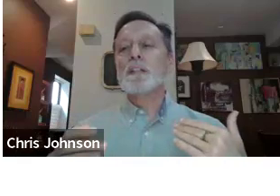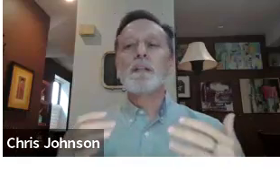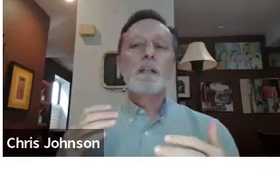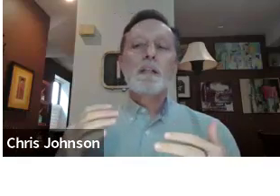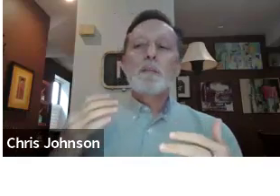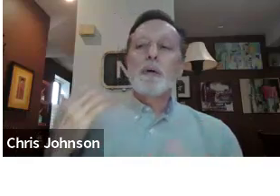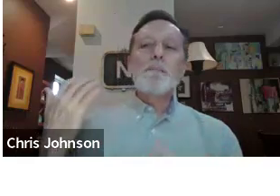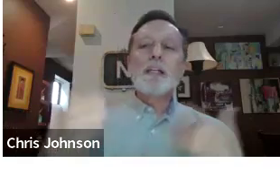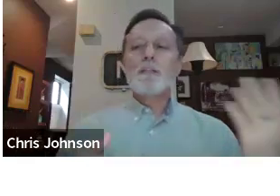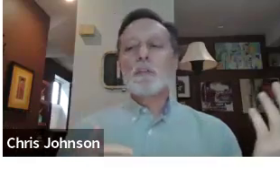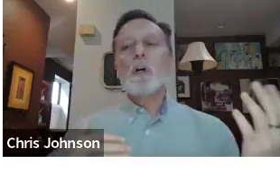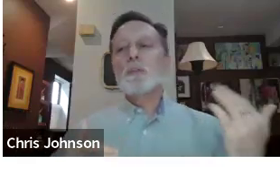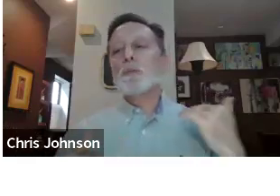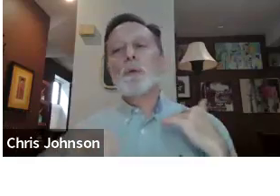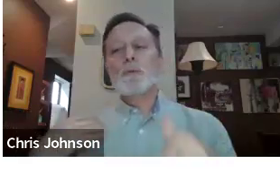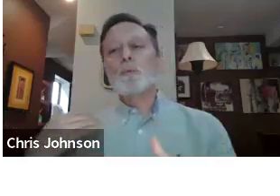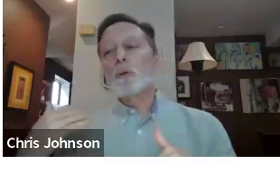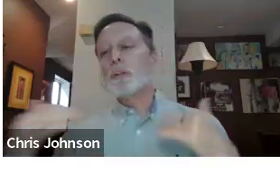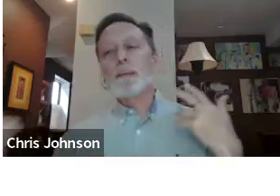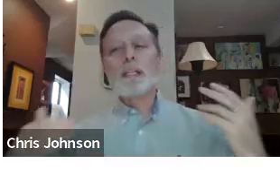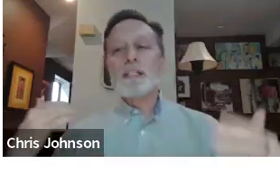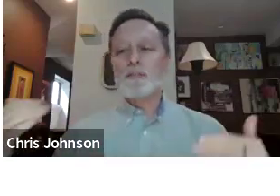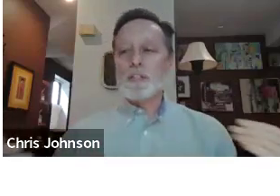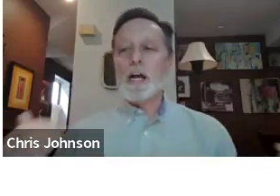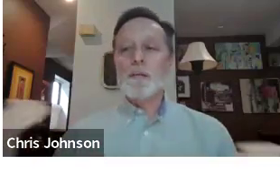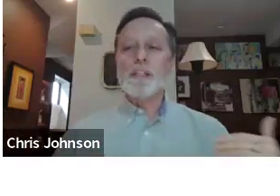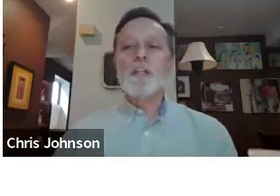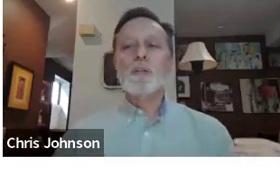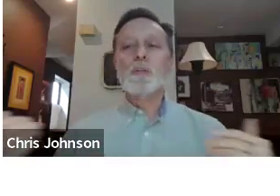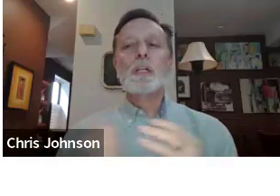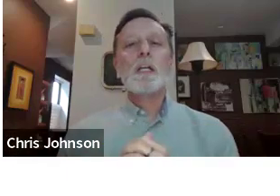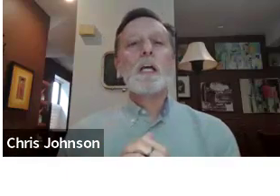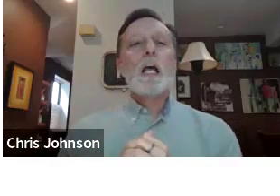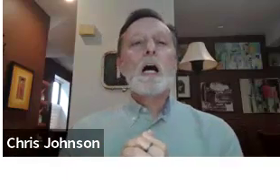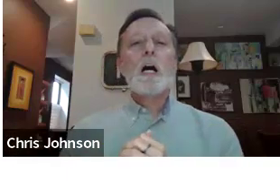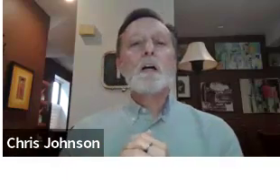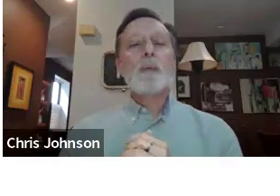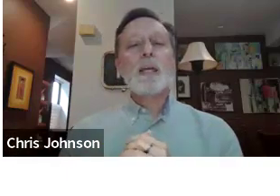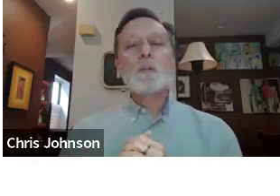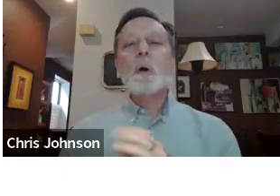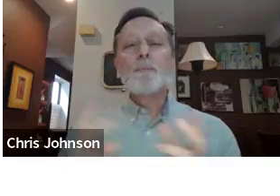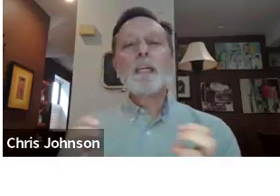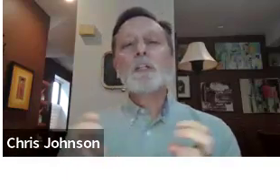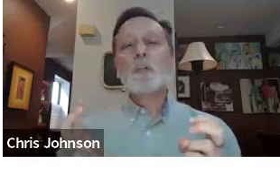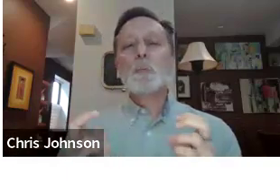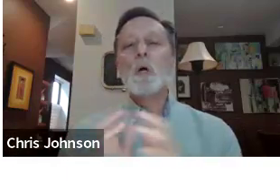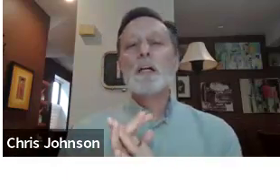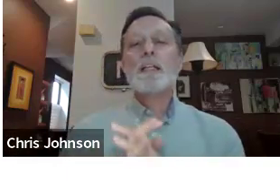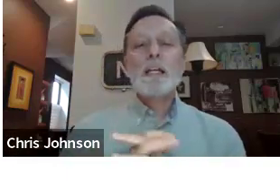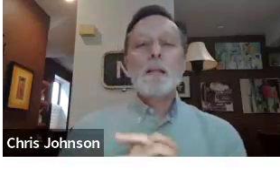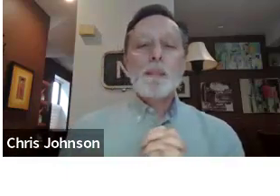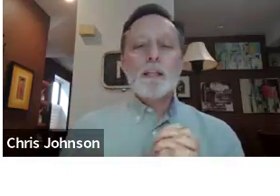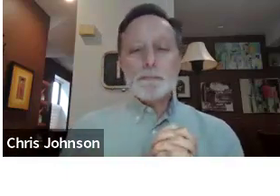was invented by many different cultures around the world at many different times in history. And so I'm picking